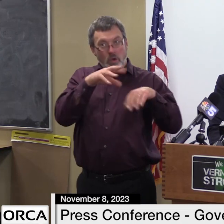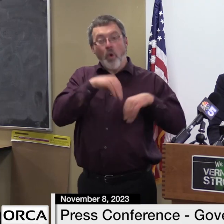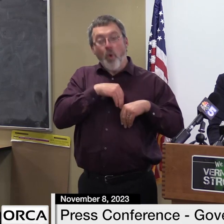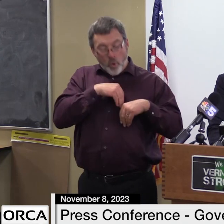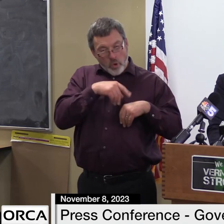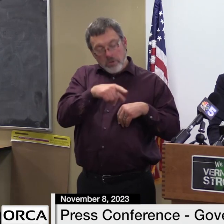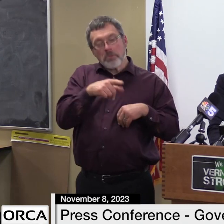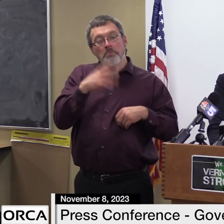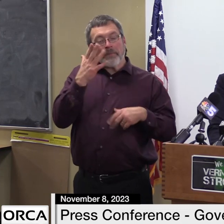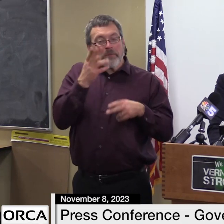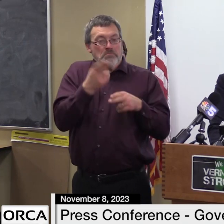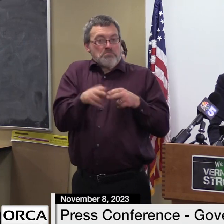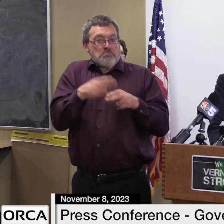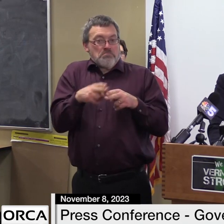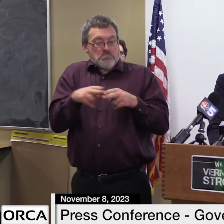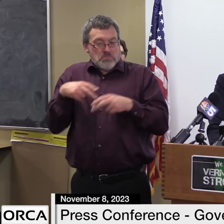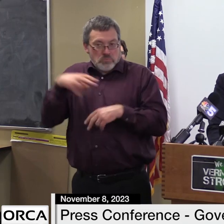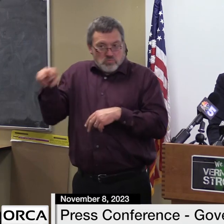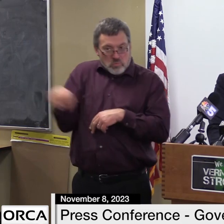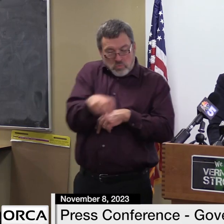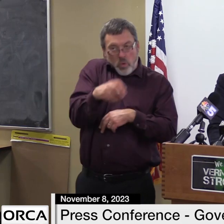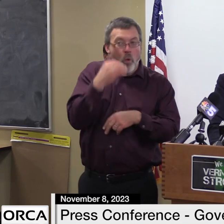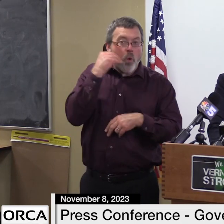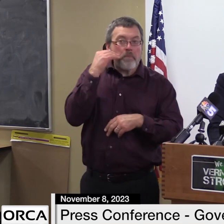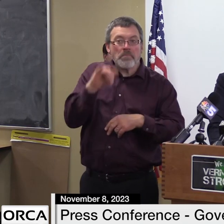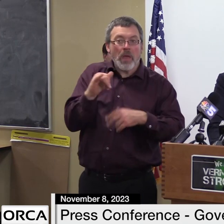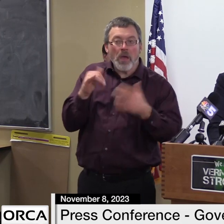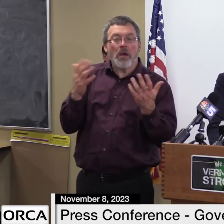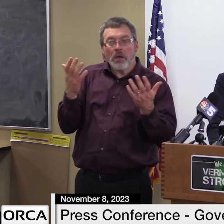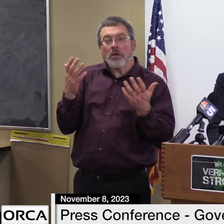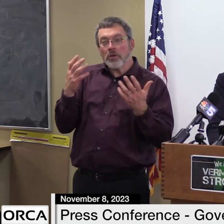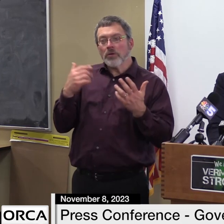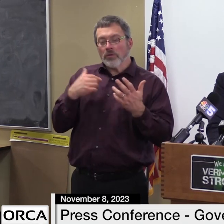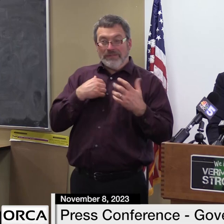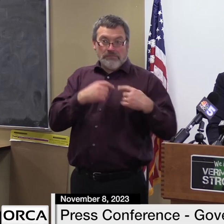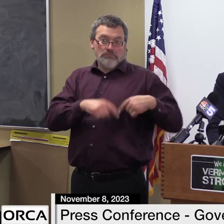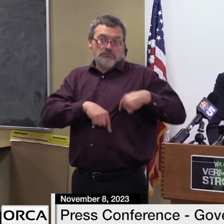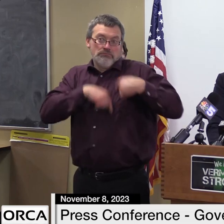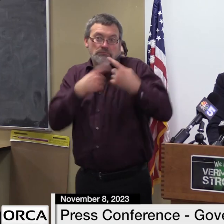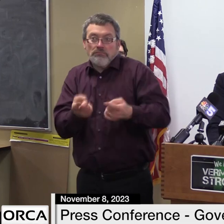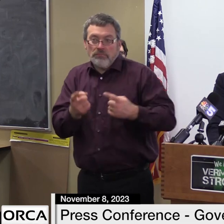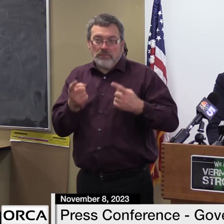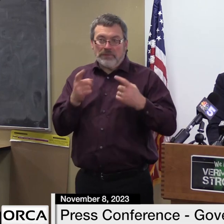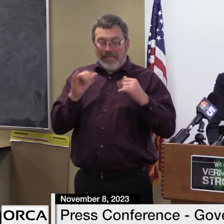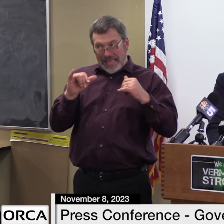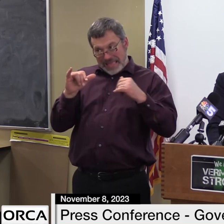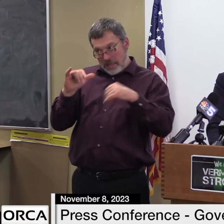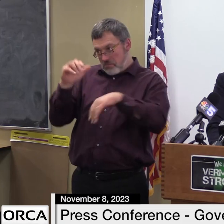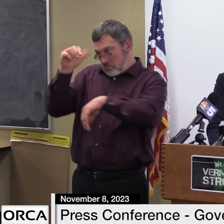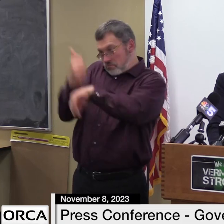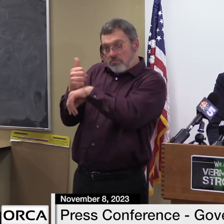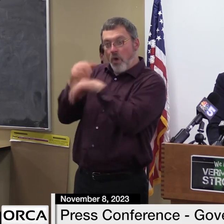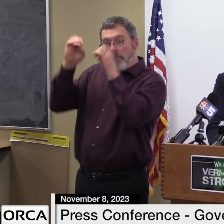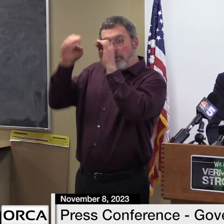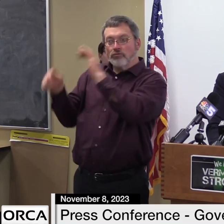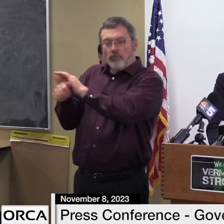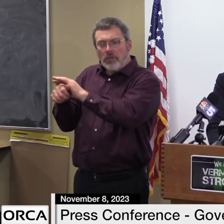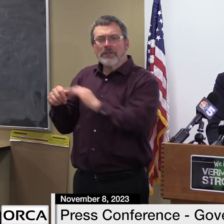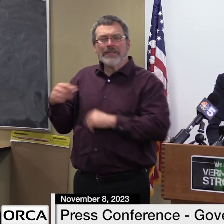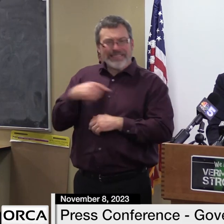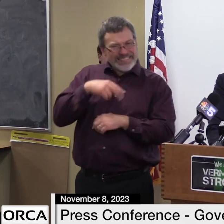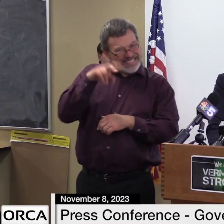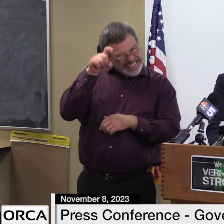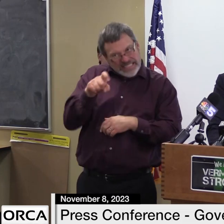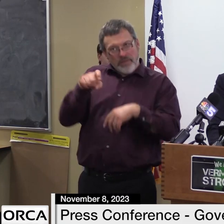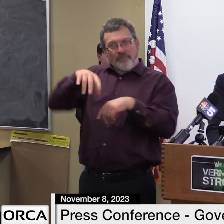of the problem. And I do just want to say that we have been working on emergency shelter siting. That those are conversations